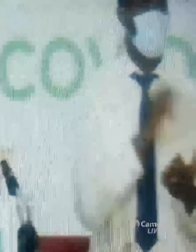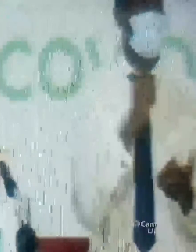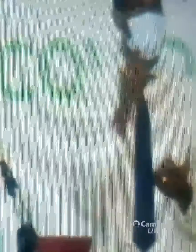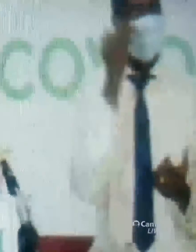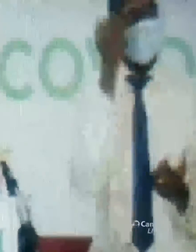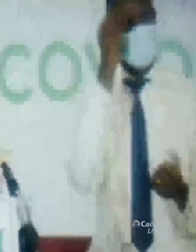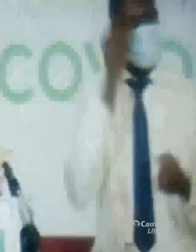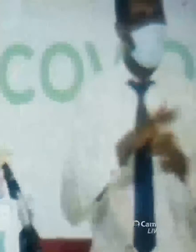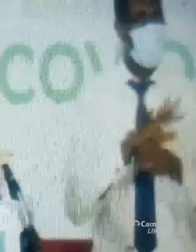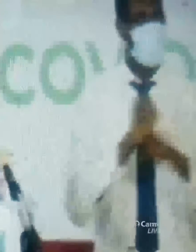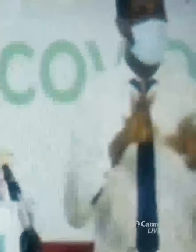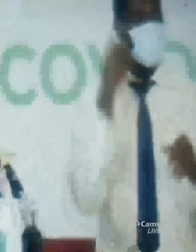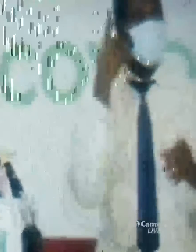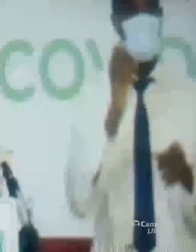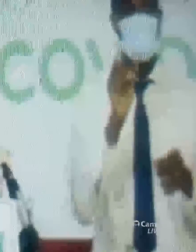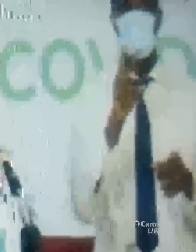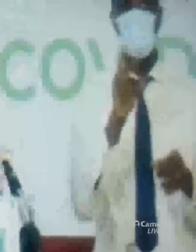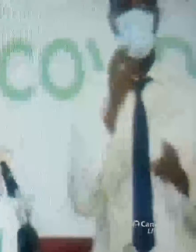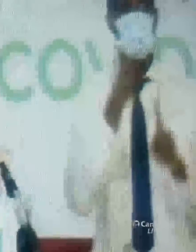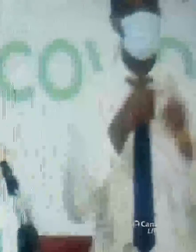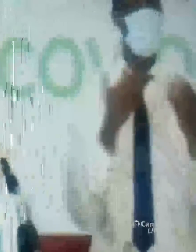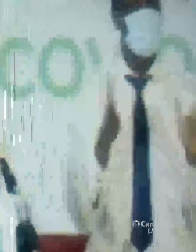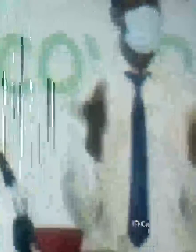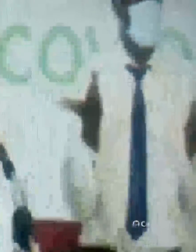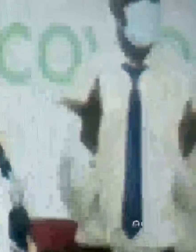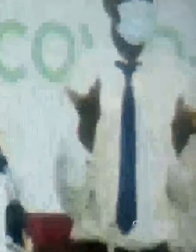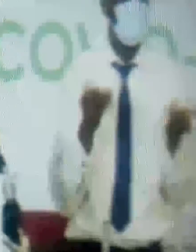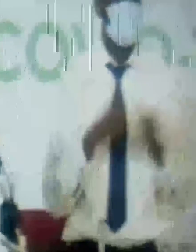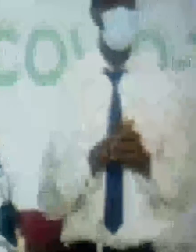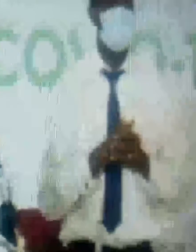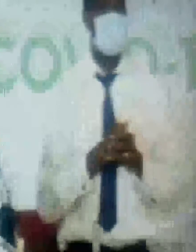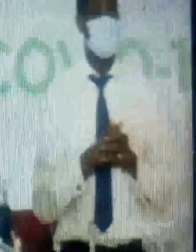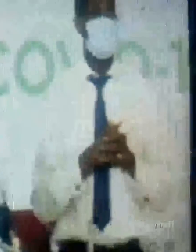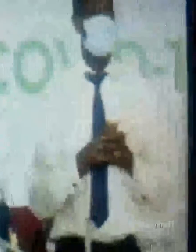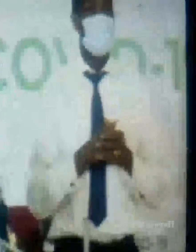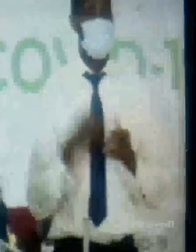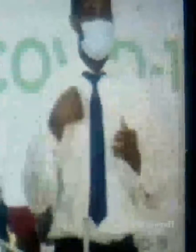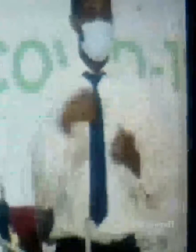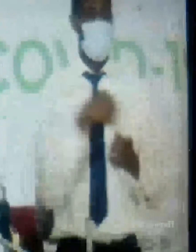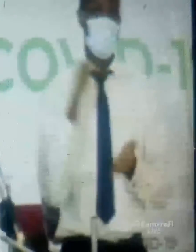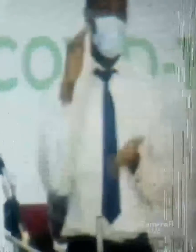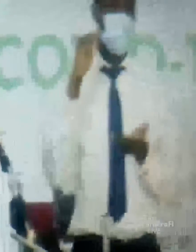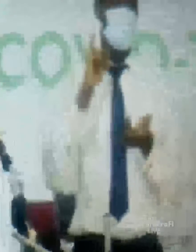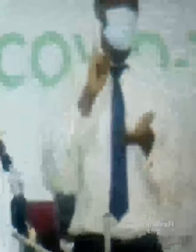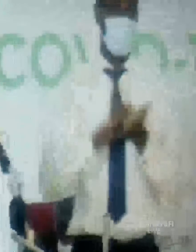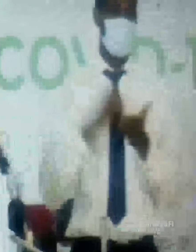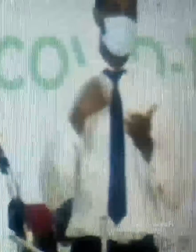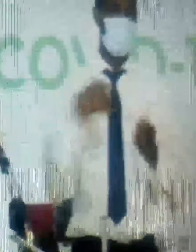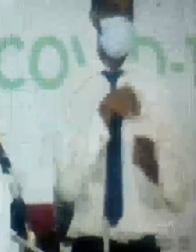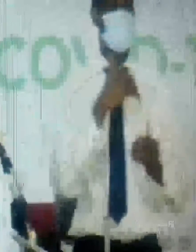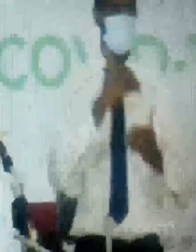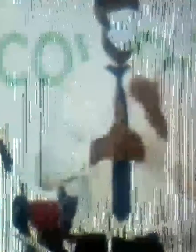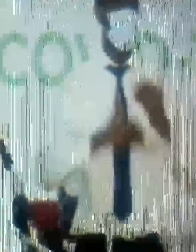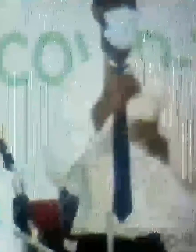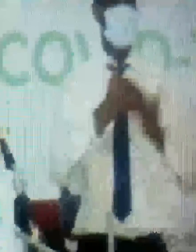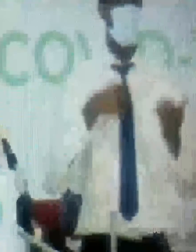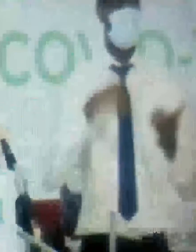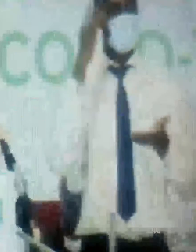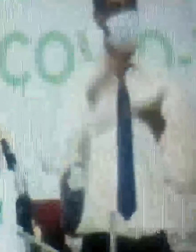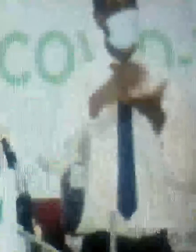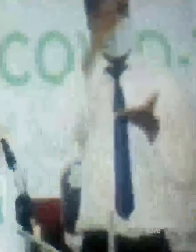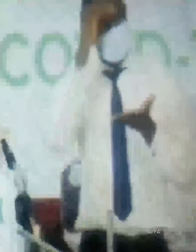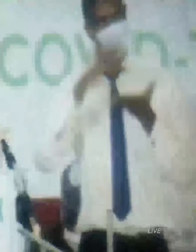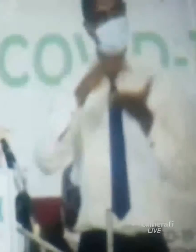months. So as time proceeds, we will learn a lot more on if you can have